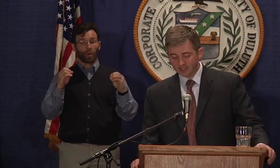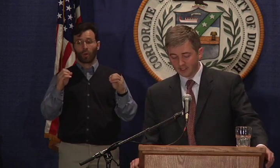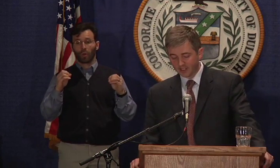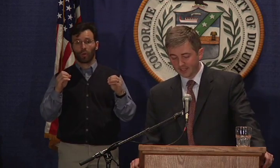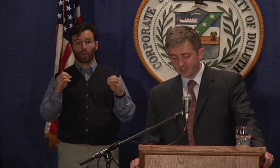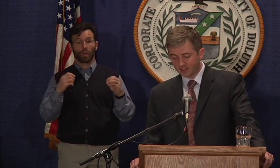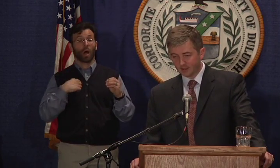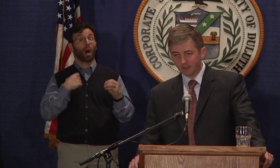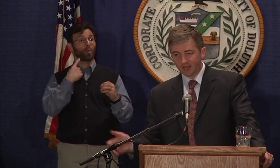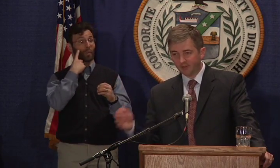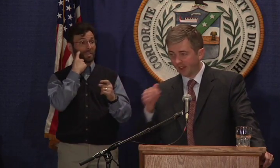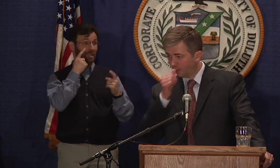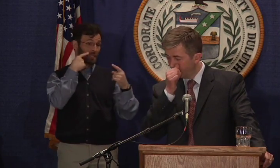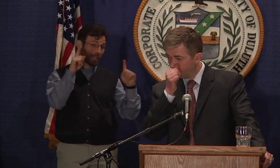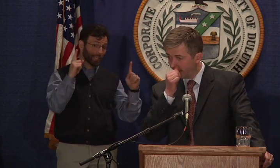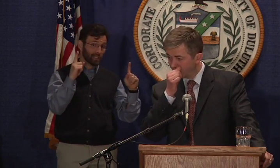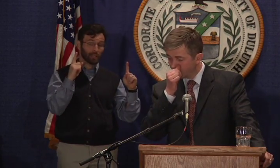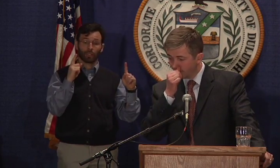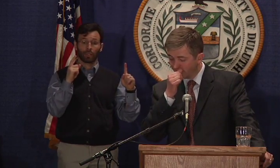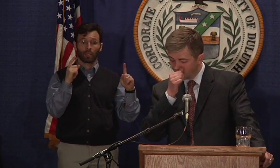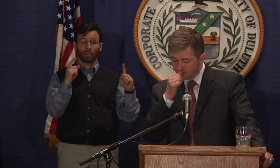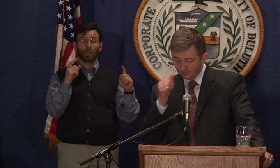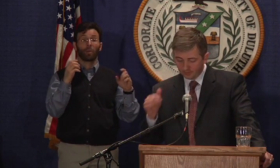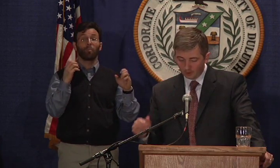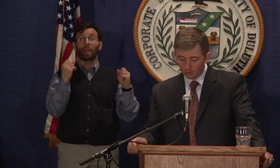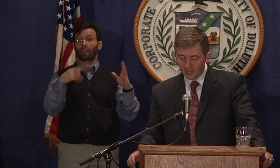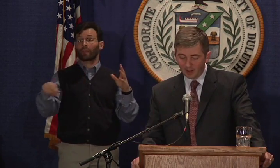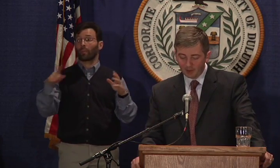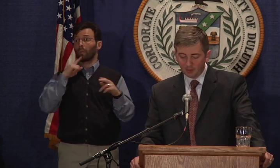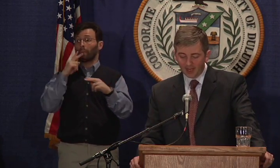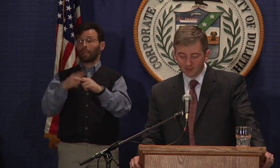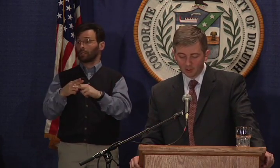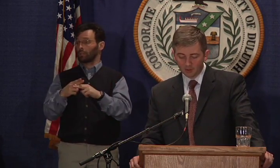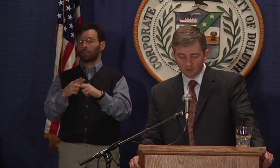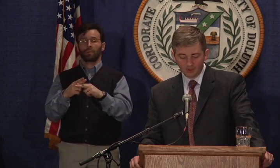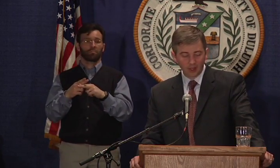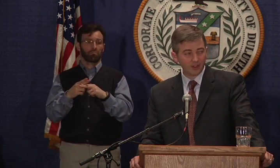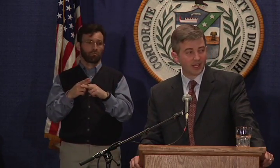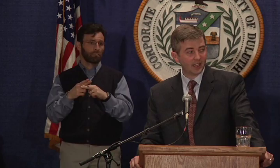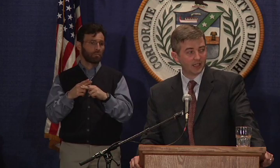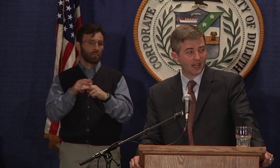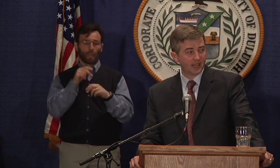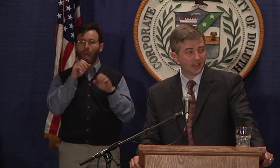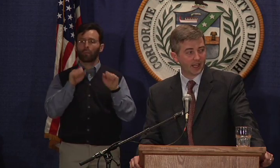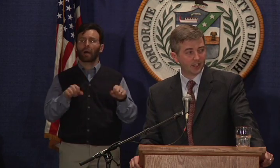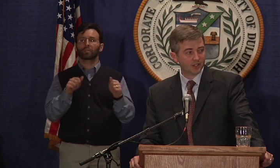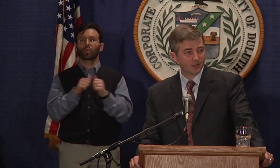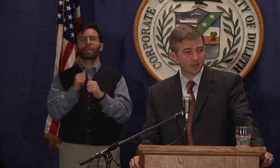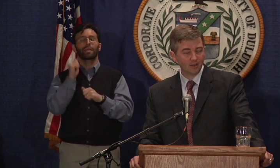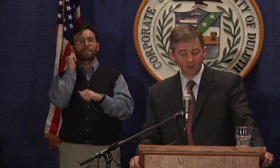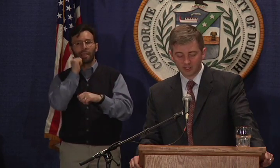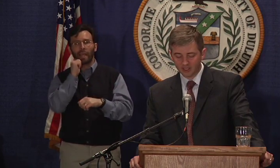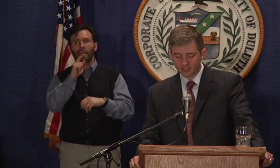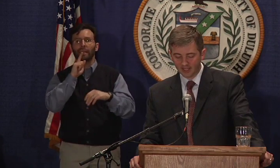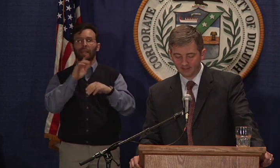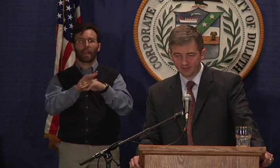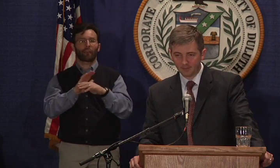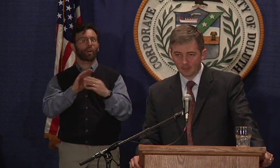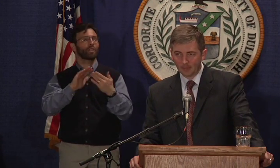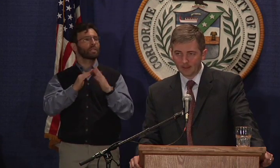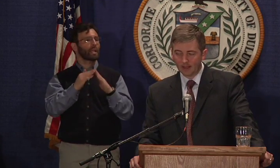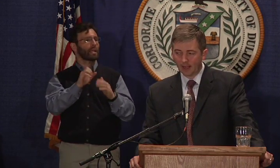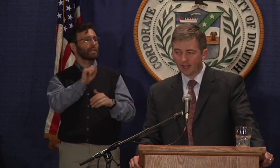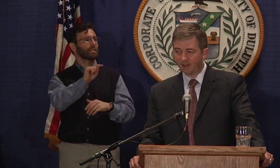our recent successes, and many of that we've just mentioned, would not be possible without the day-to-day dedication of our city